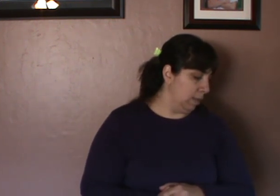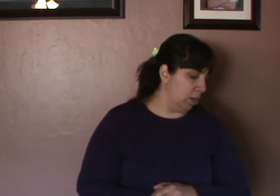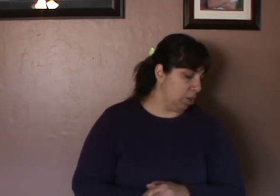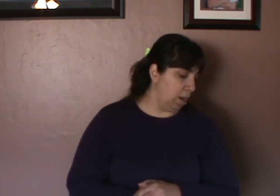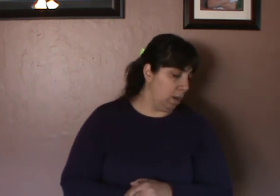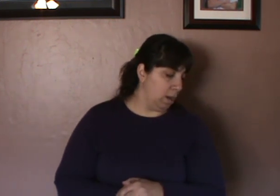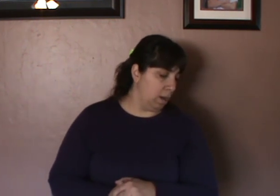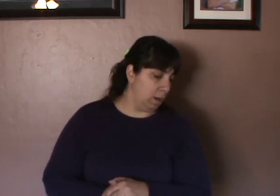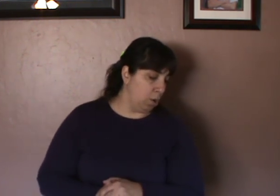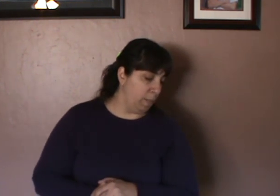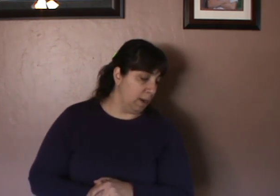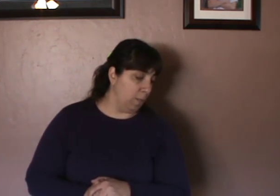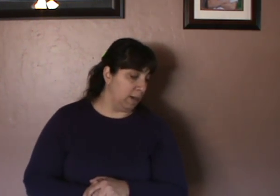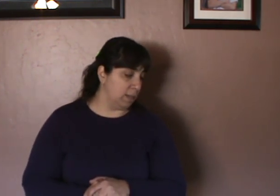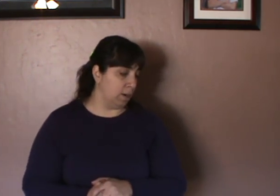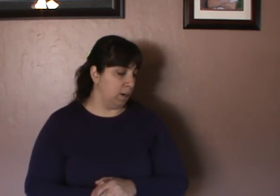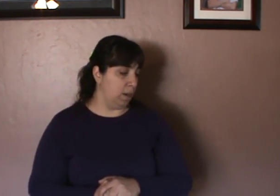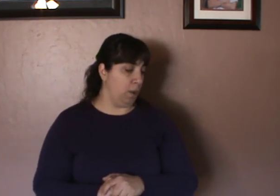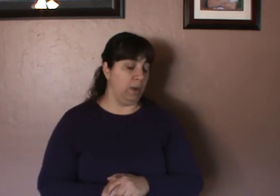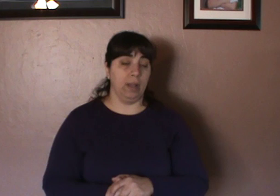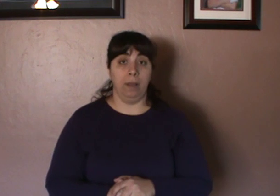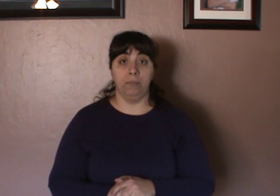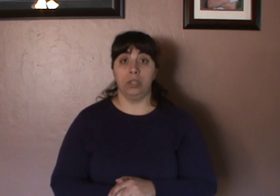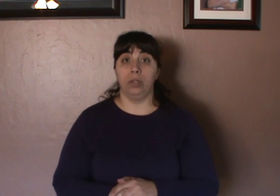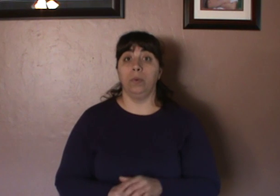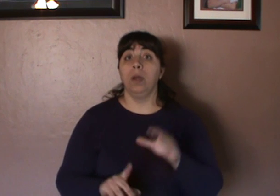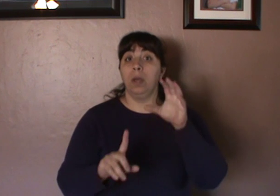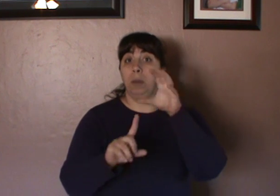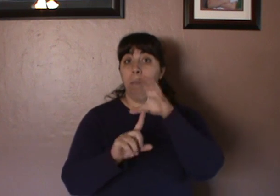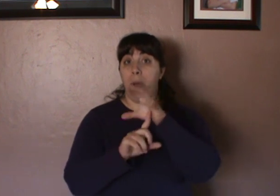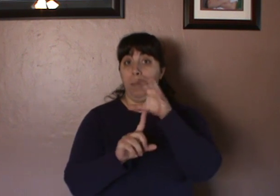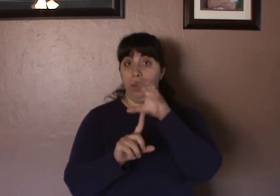There's nobody wiser, not when it comes to popular.